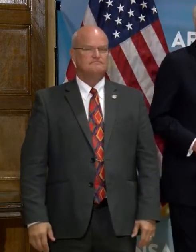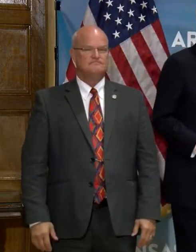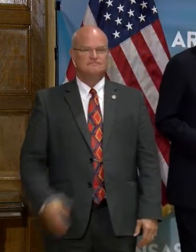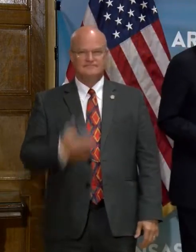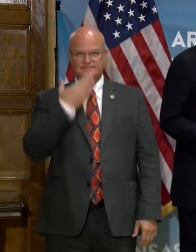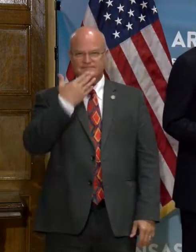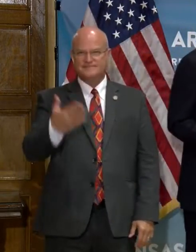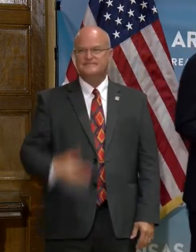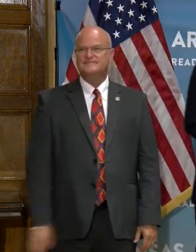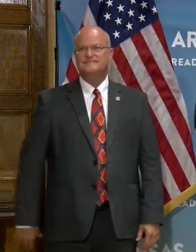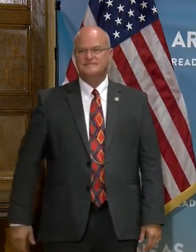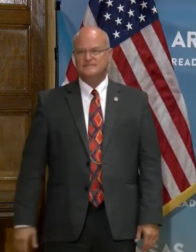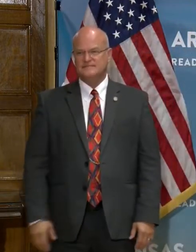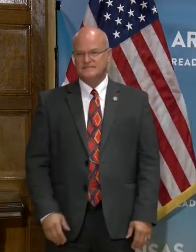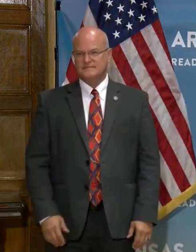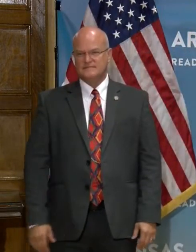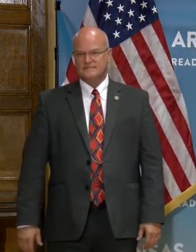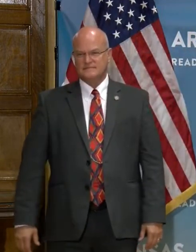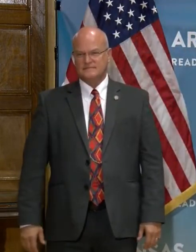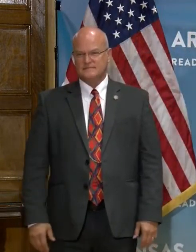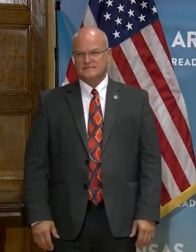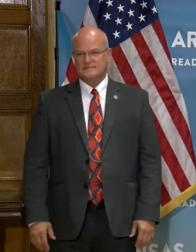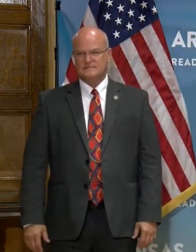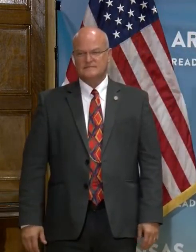Thank you. Thanks, sir.